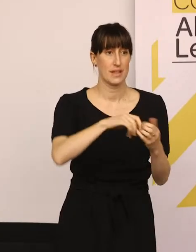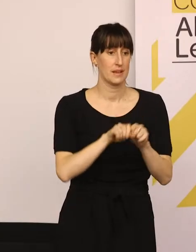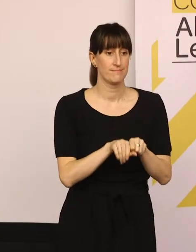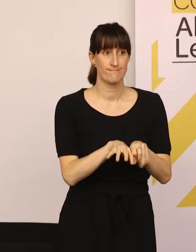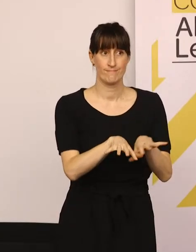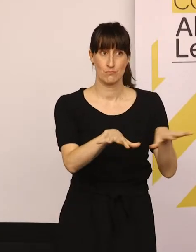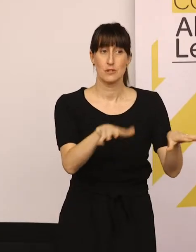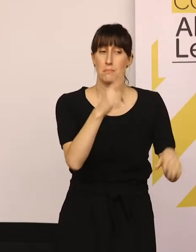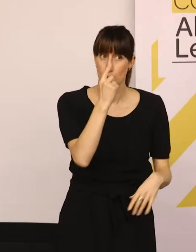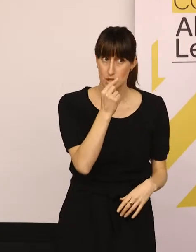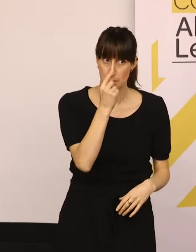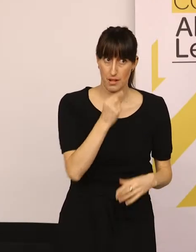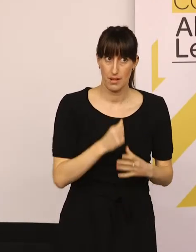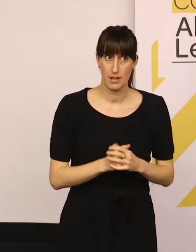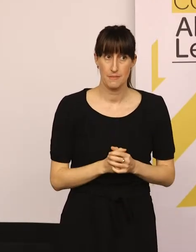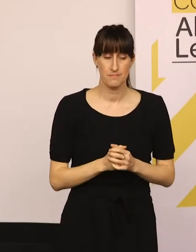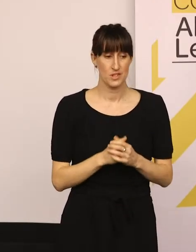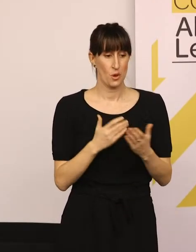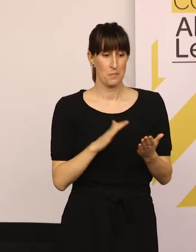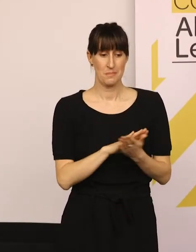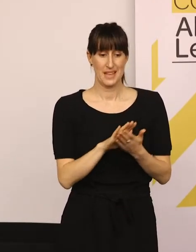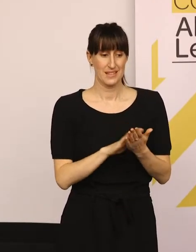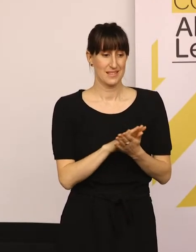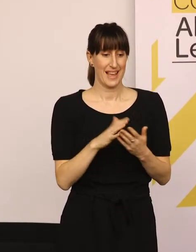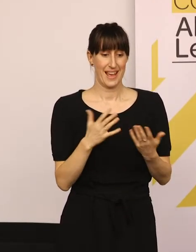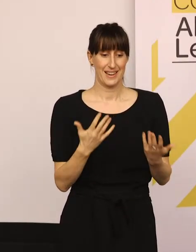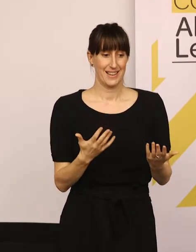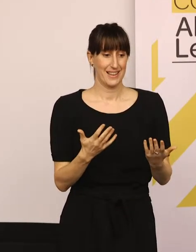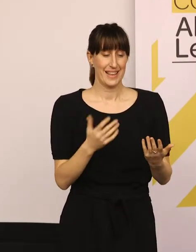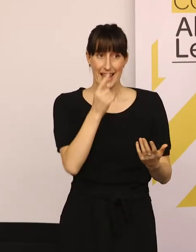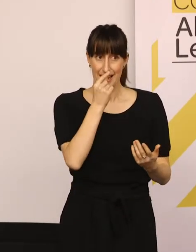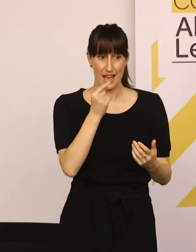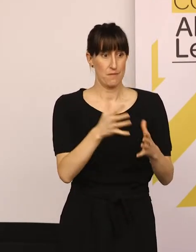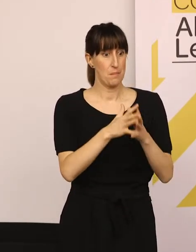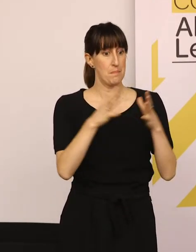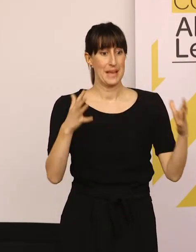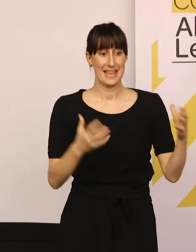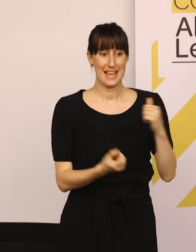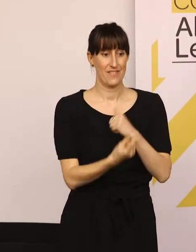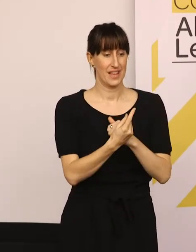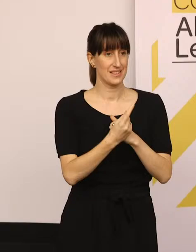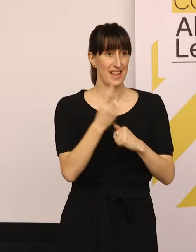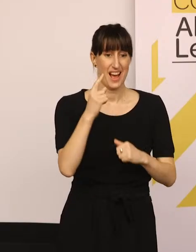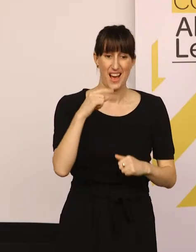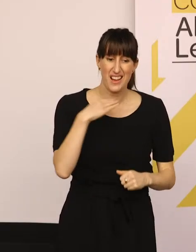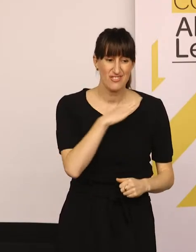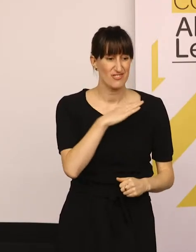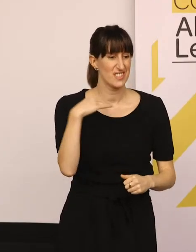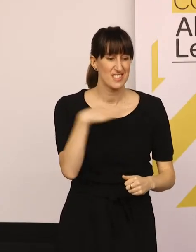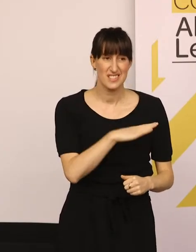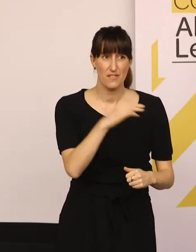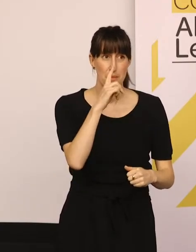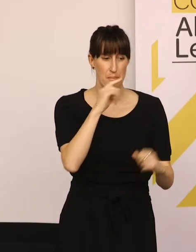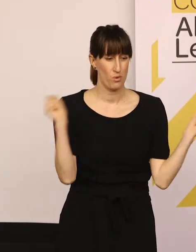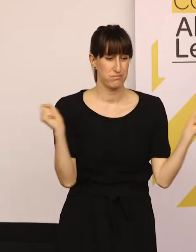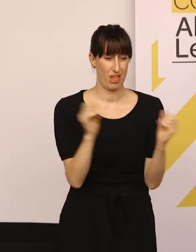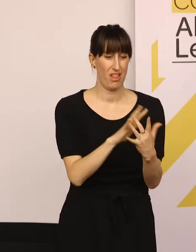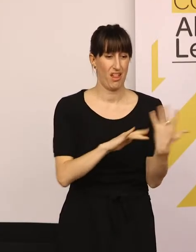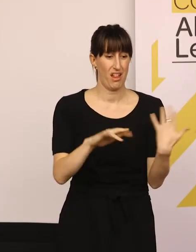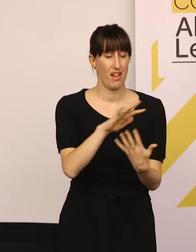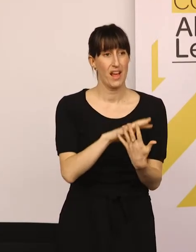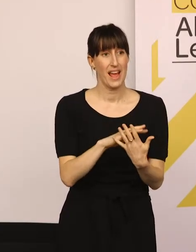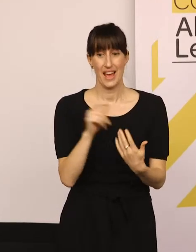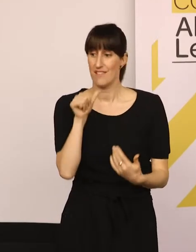likewise, there is no cap on the number of people who can be at these events. So there is still an opportunity for compassionate